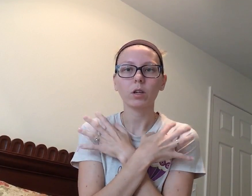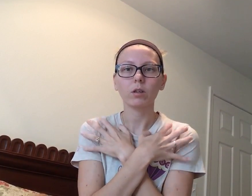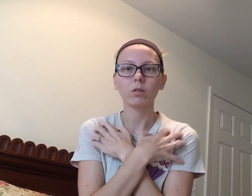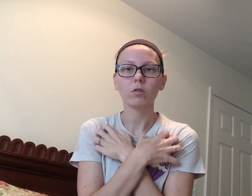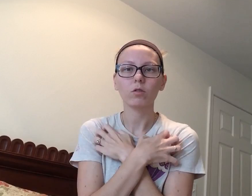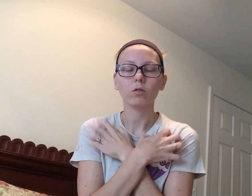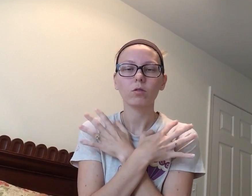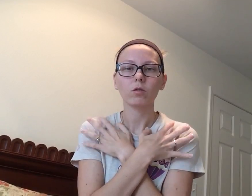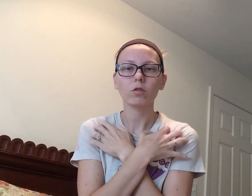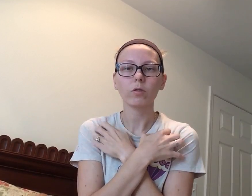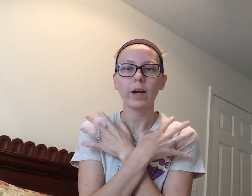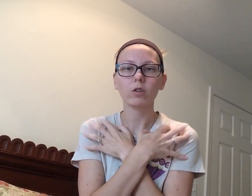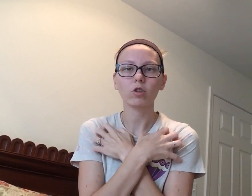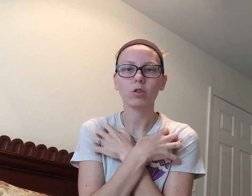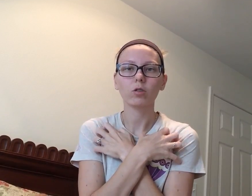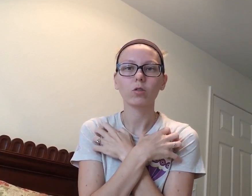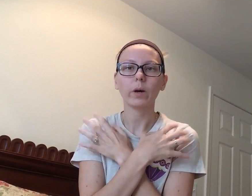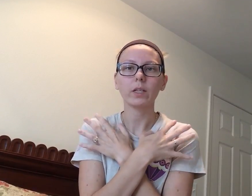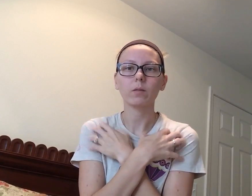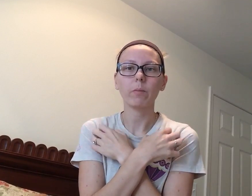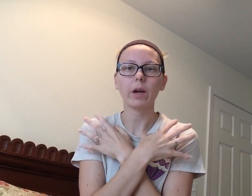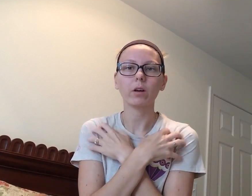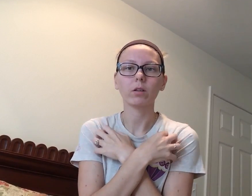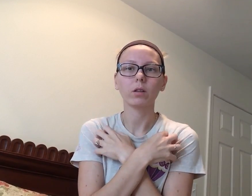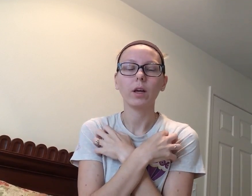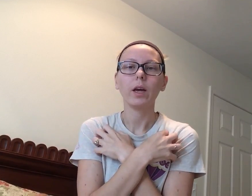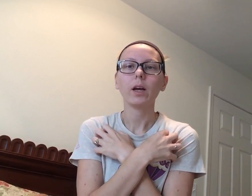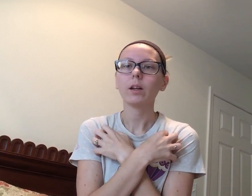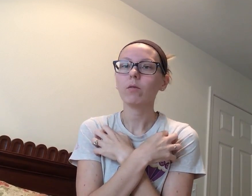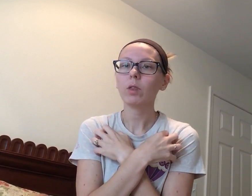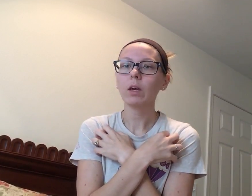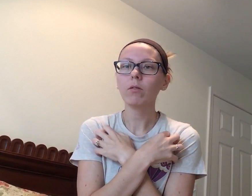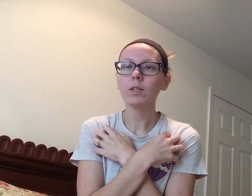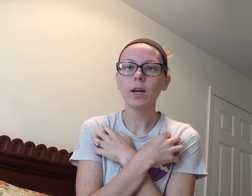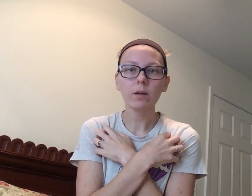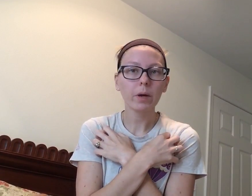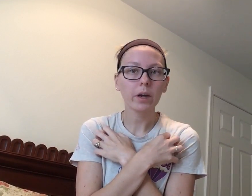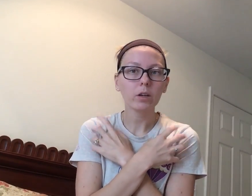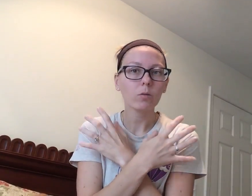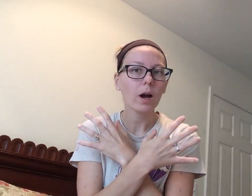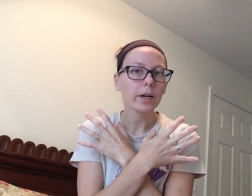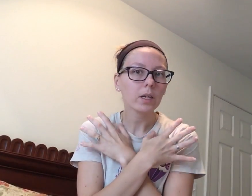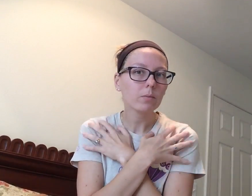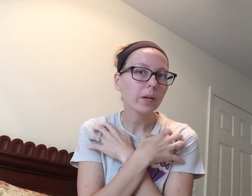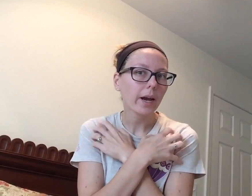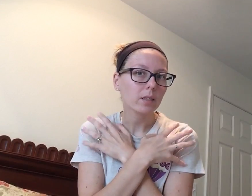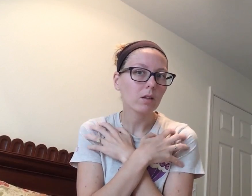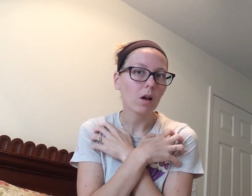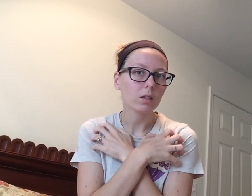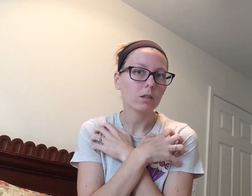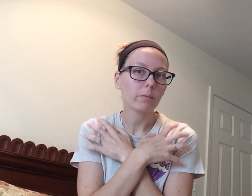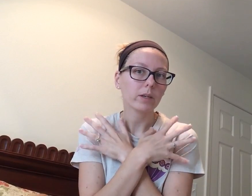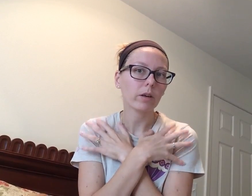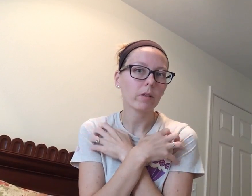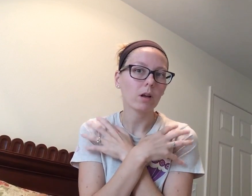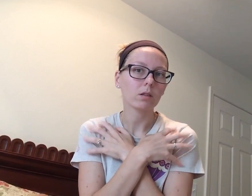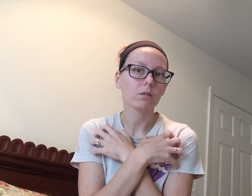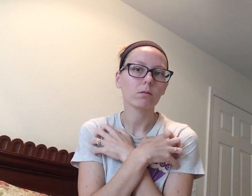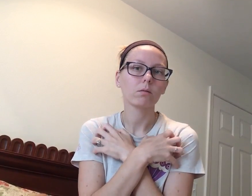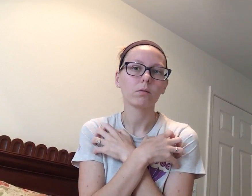to scratch twice, bear. And if you think of a teddy bear, you hug it, but it has claws. Bears have claws,